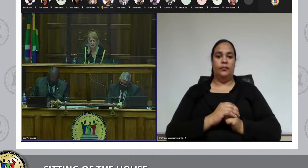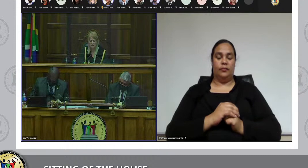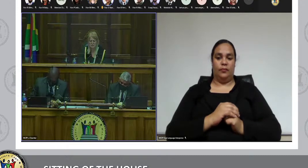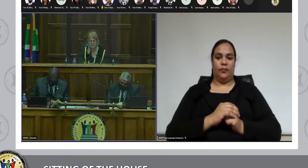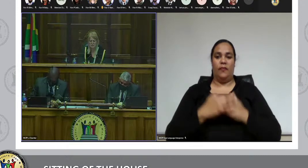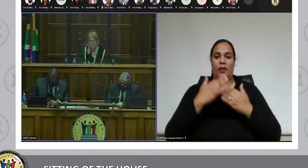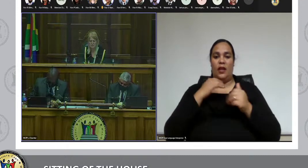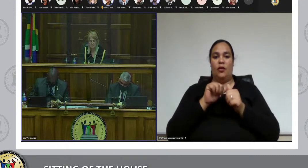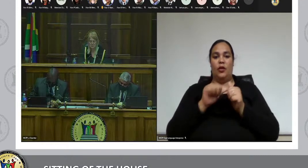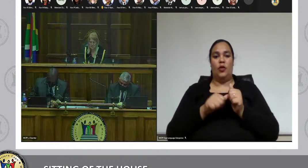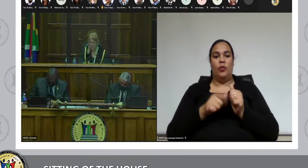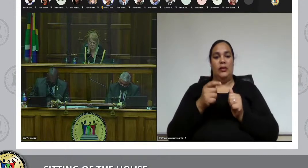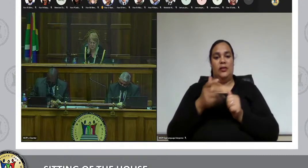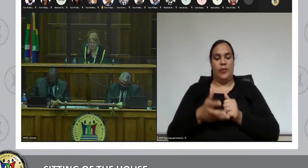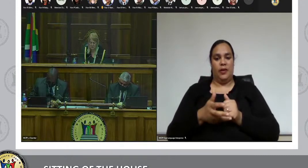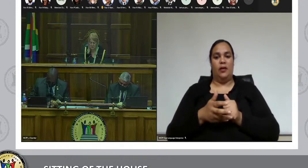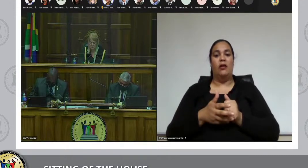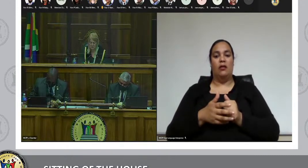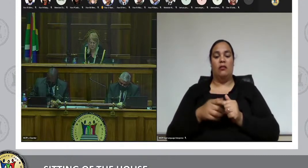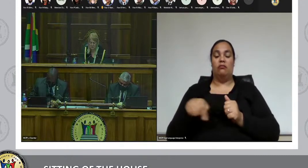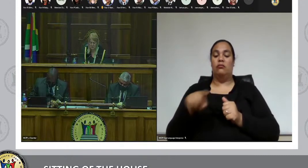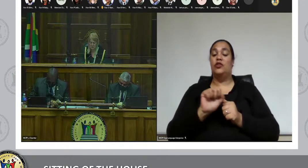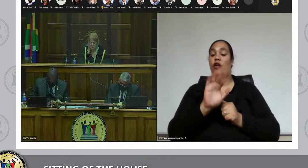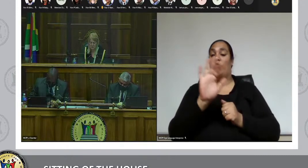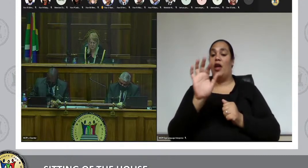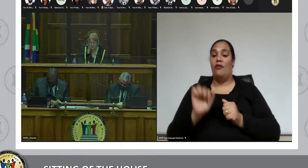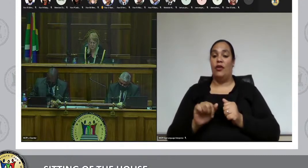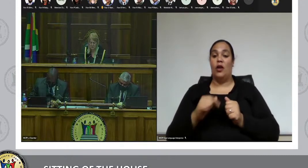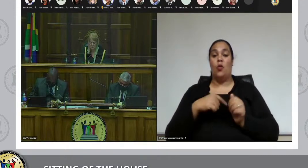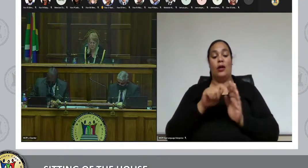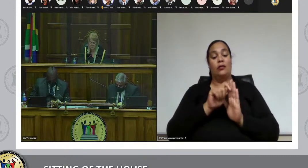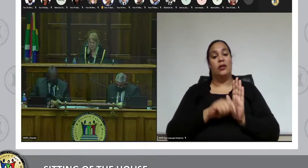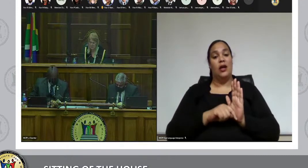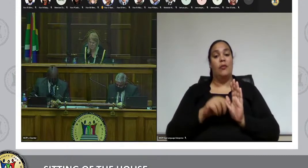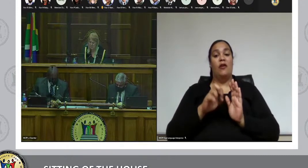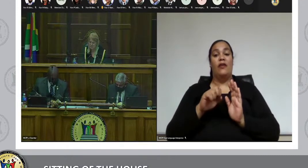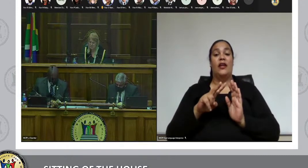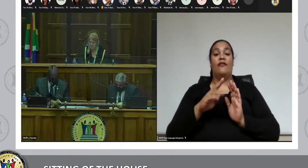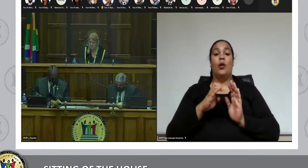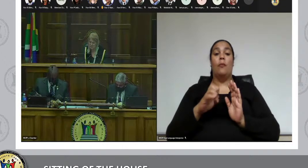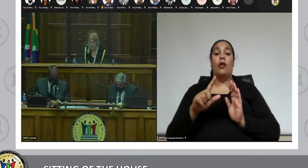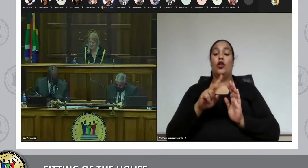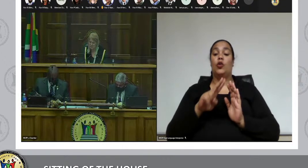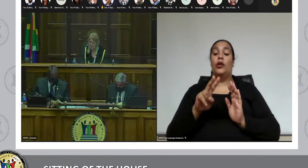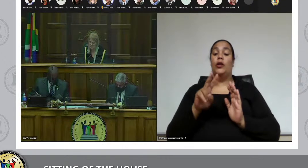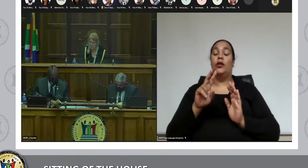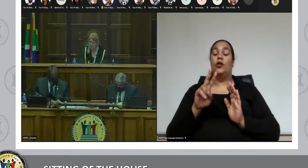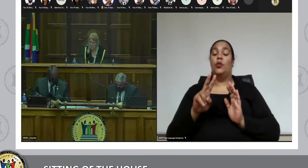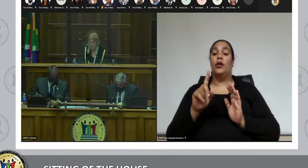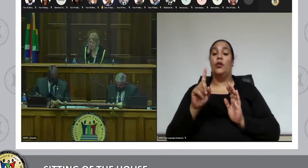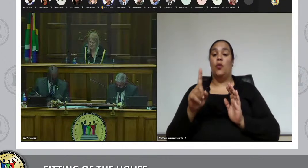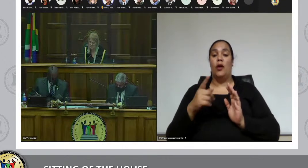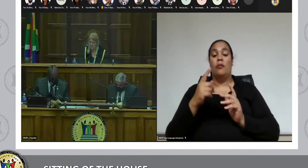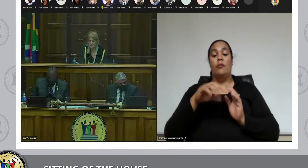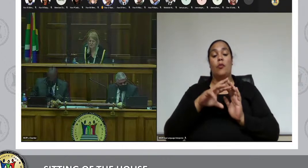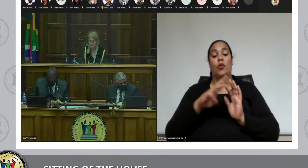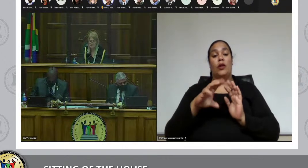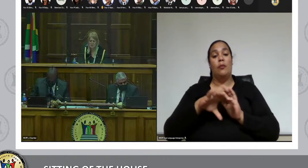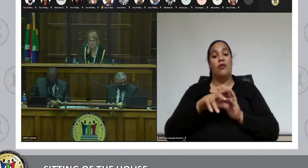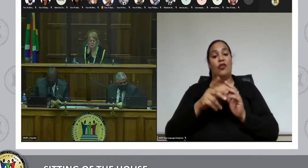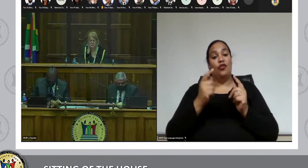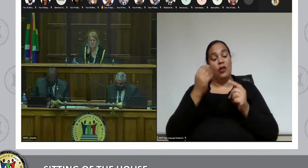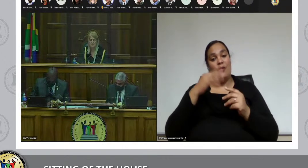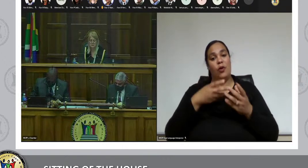Thank you, Deputy Speaker. Fellow South Africans, in terms of the revision of Revenue Bill 2021, the Western Cape Provincial Government is